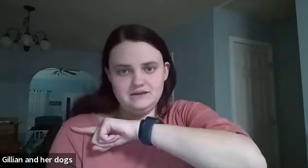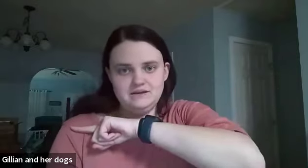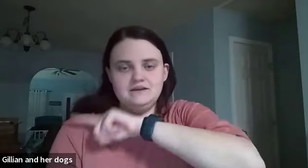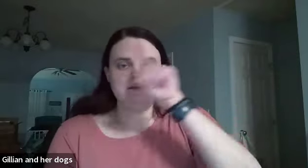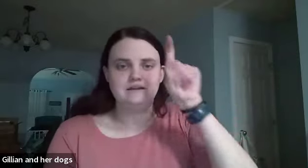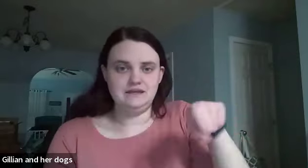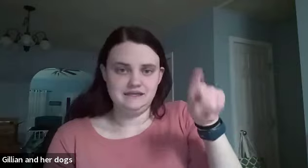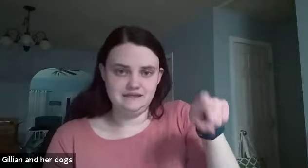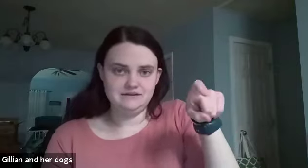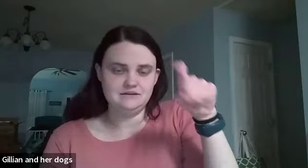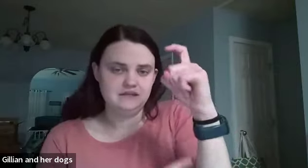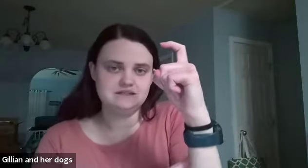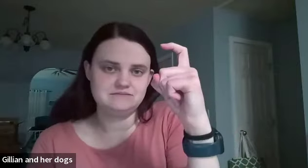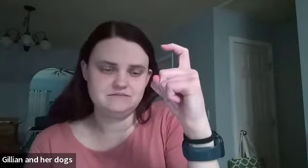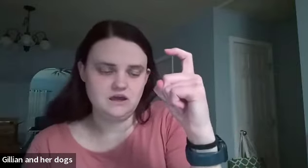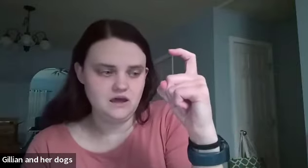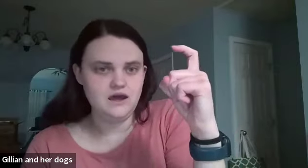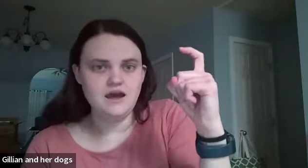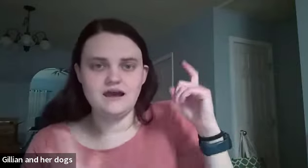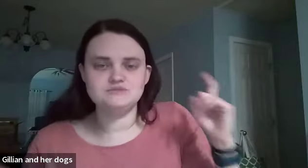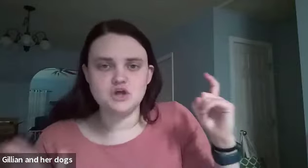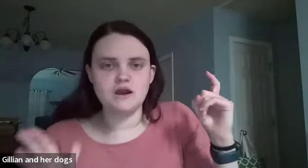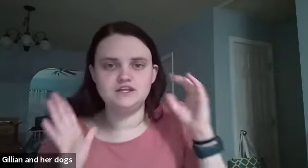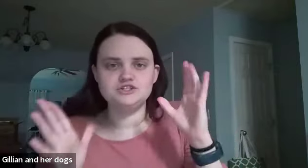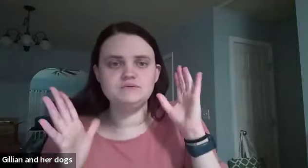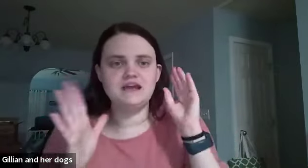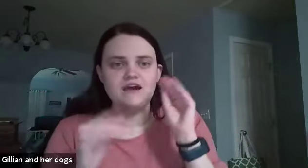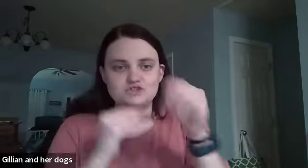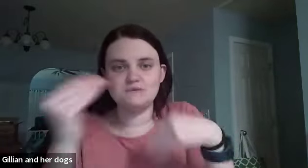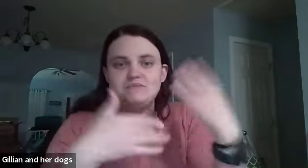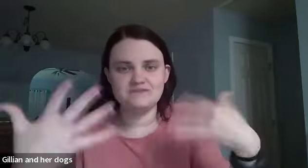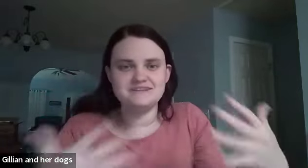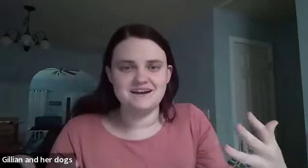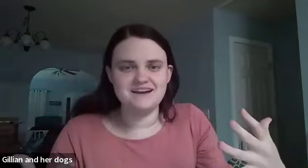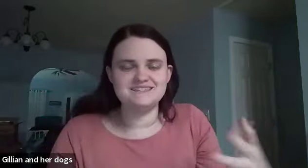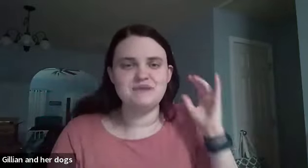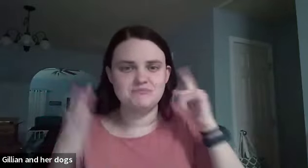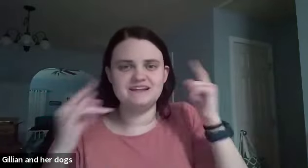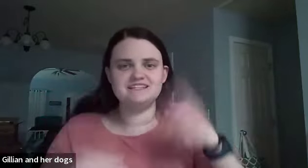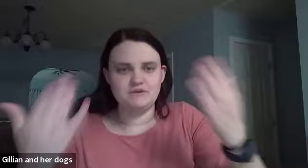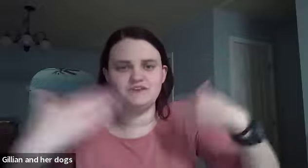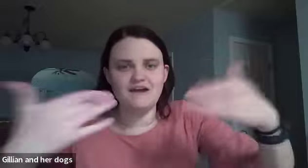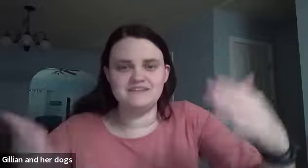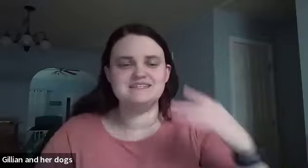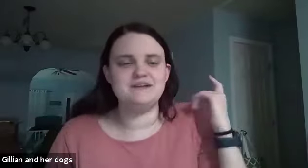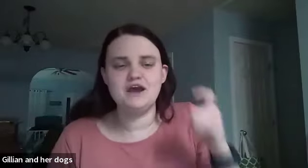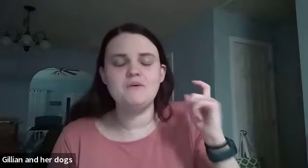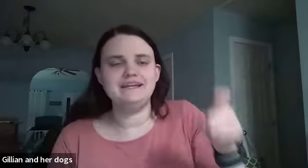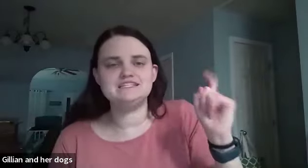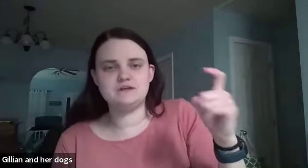We need is it? I'm sorry. Usually we have so many more of these signs that my brain is like, we've gotten this. And I'm like, no, I need to slow